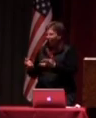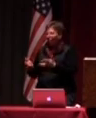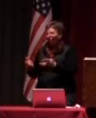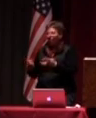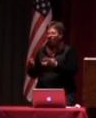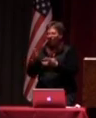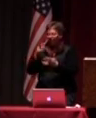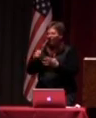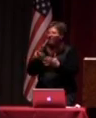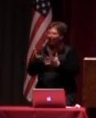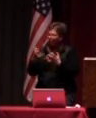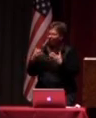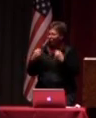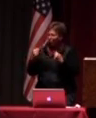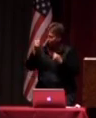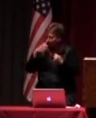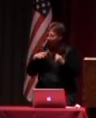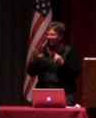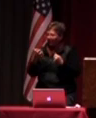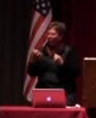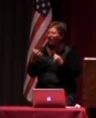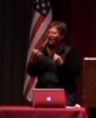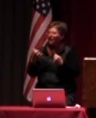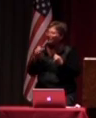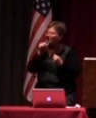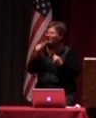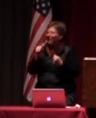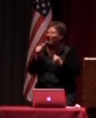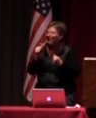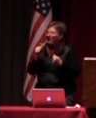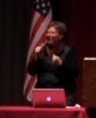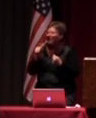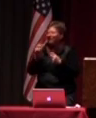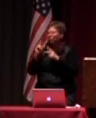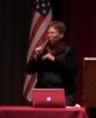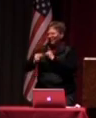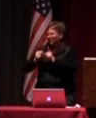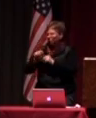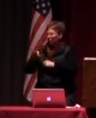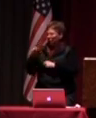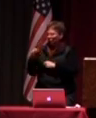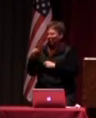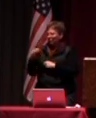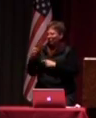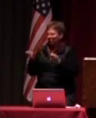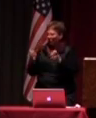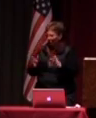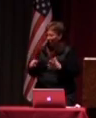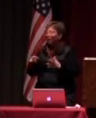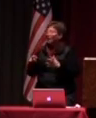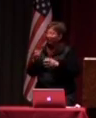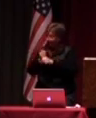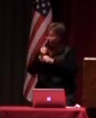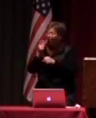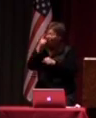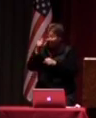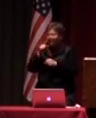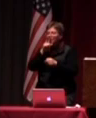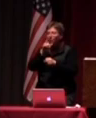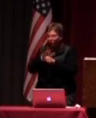of a longing for a return of the king, a return of the traditional French monarchy. Yes, he won accolades because he promised to bring